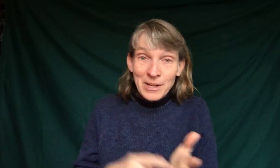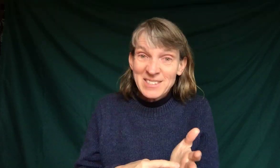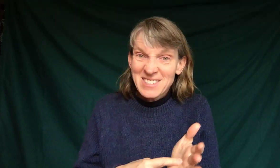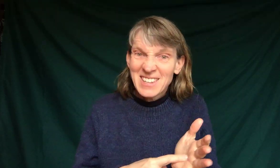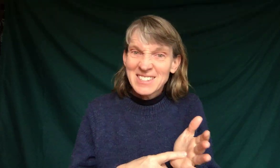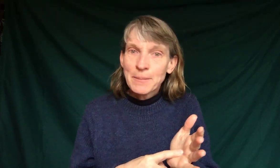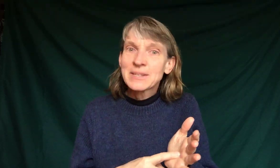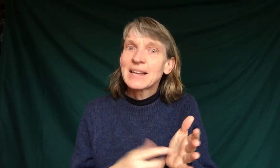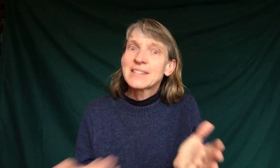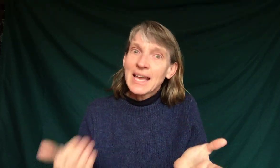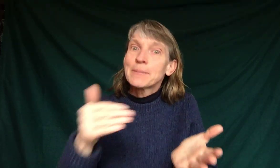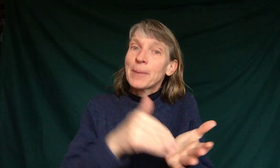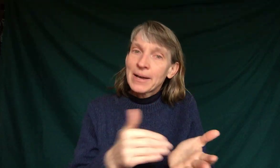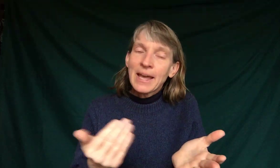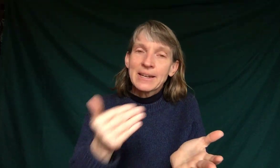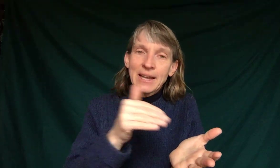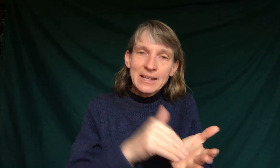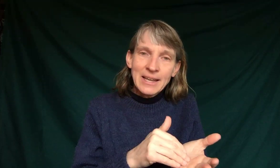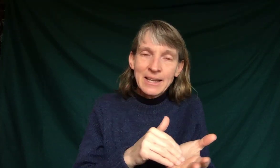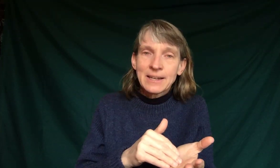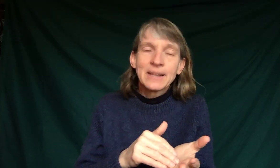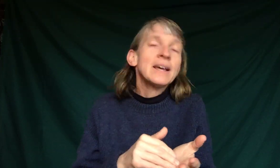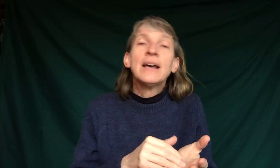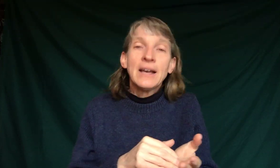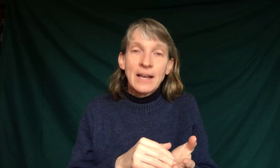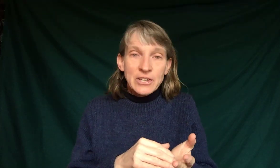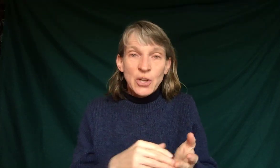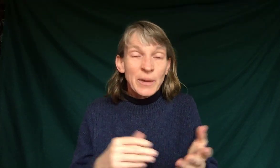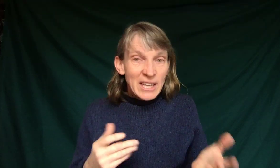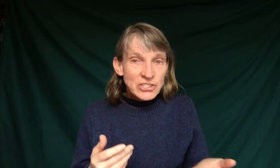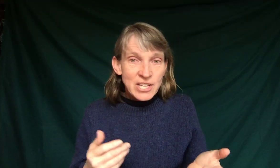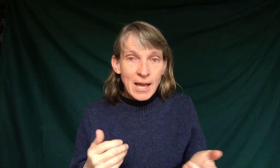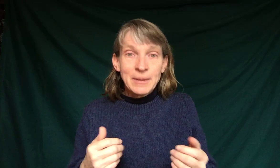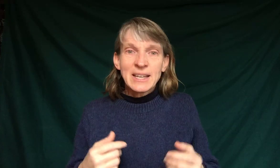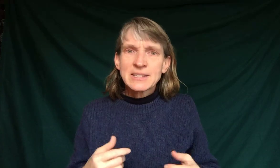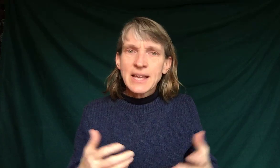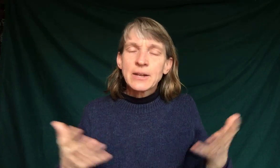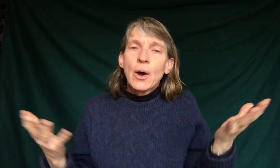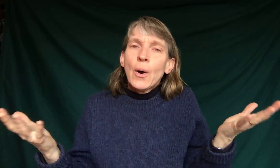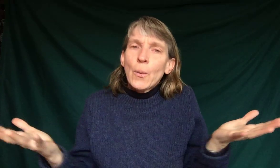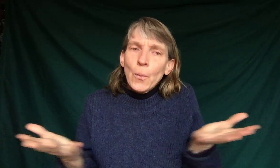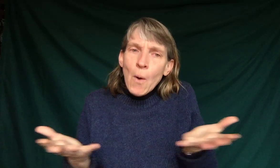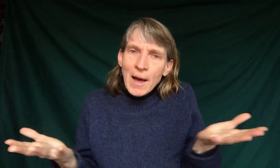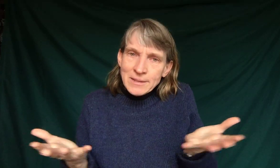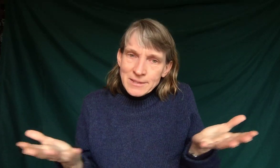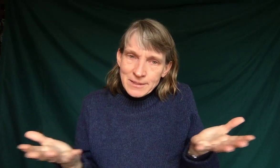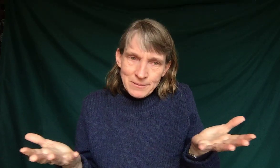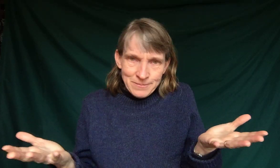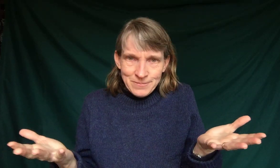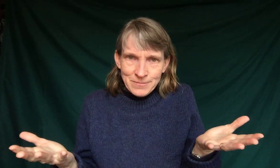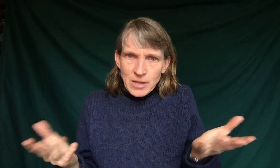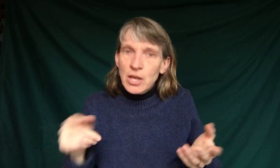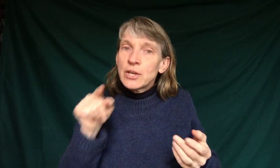noticed some signs that came up again and again. So each time it said, "What